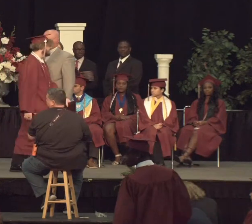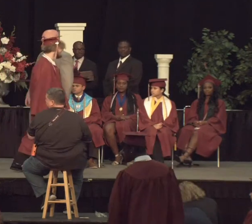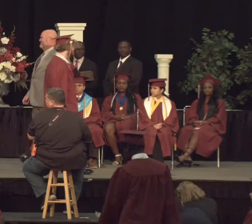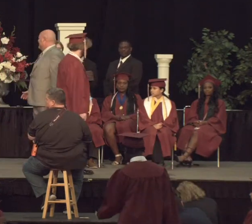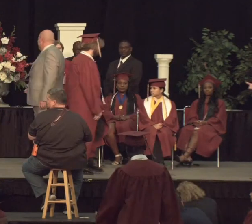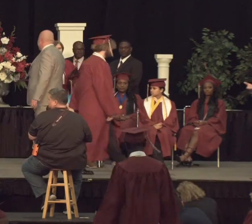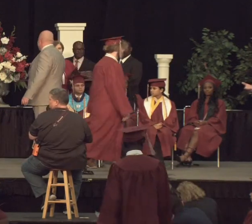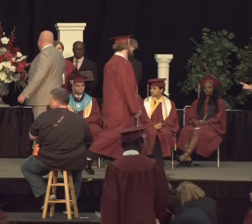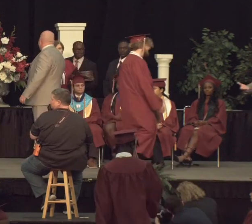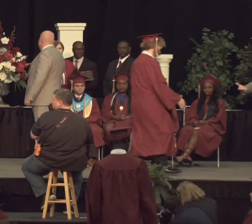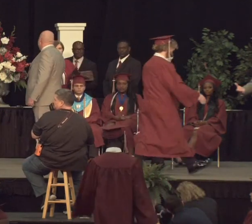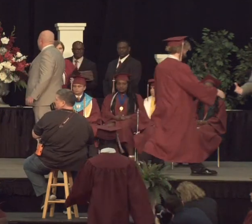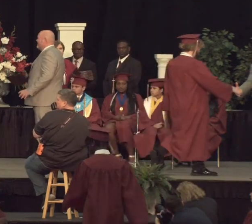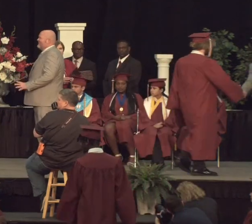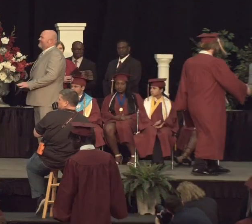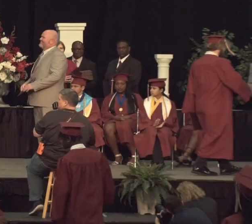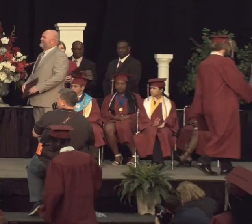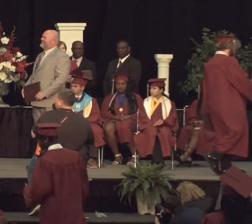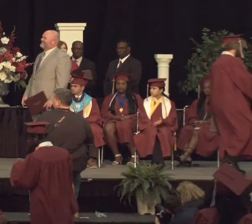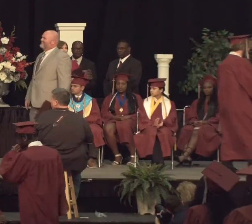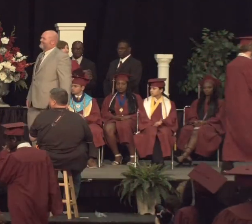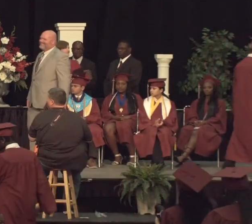Mia Shotwell, cum laude.